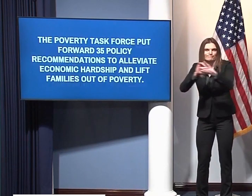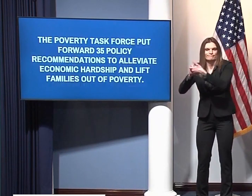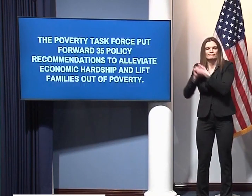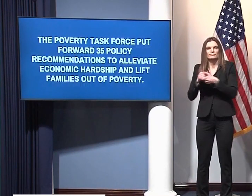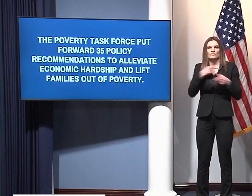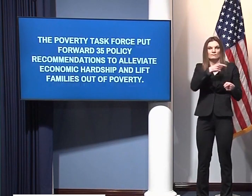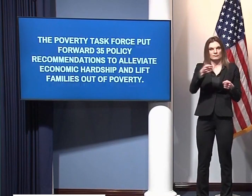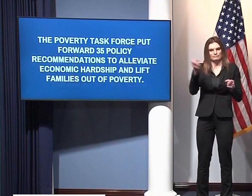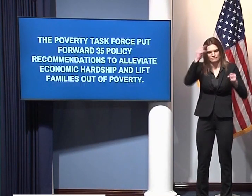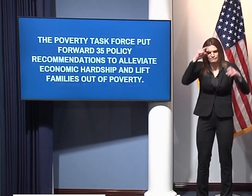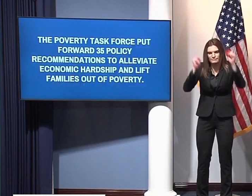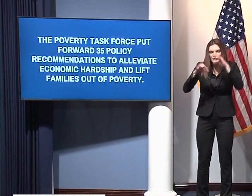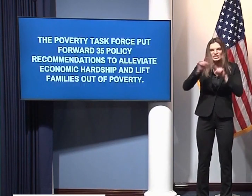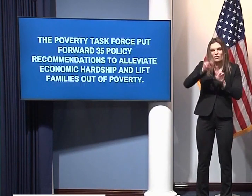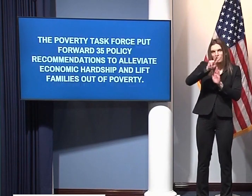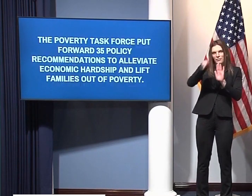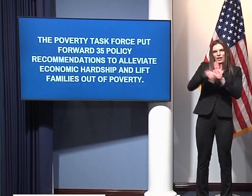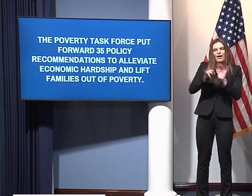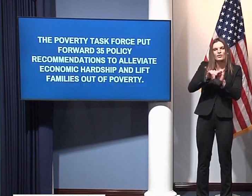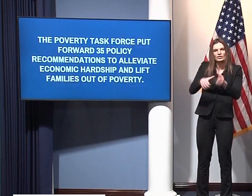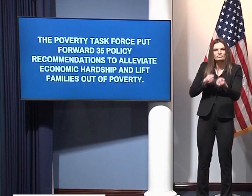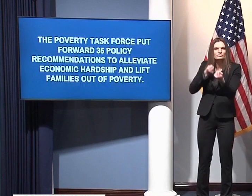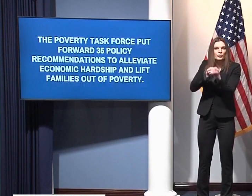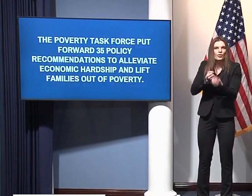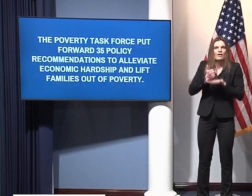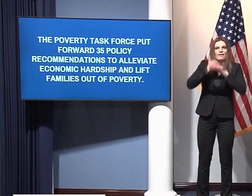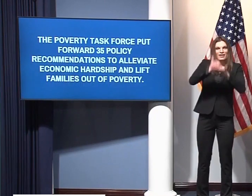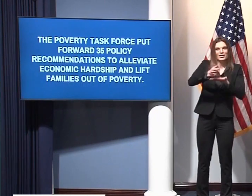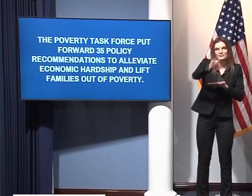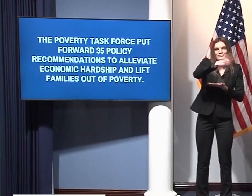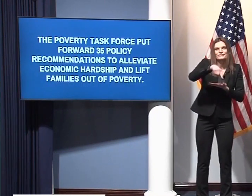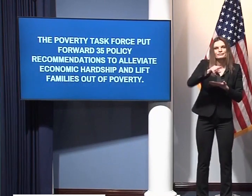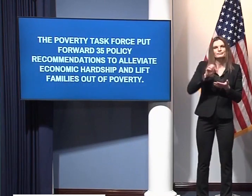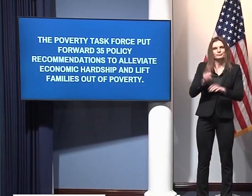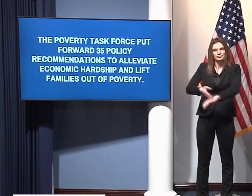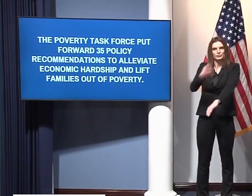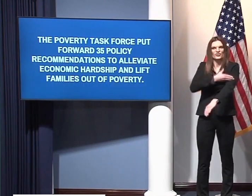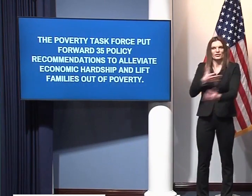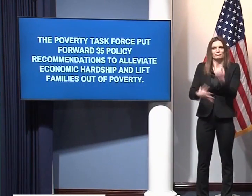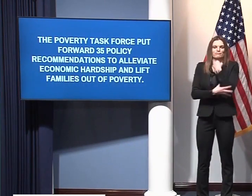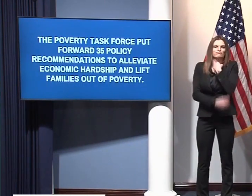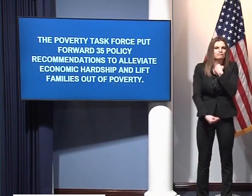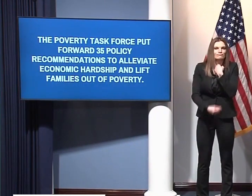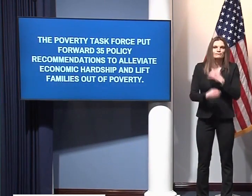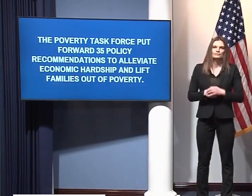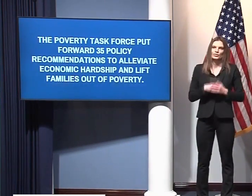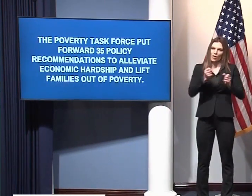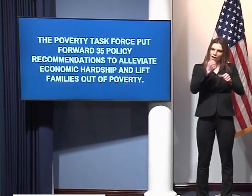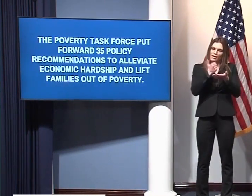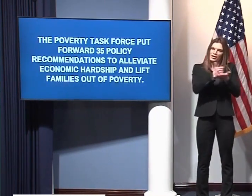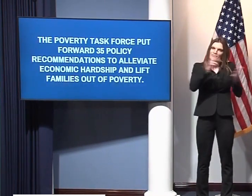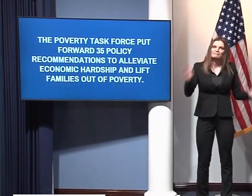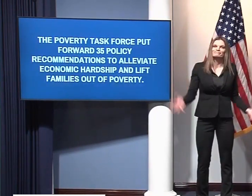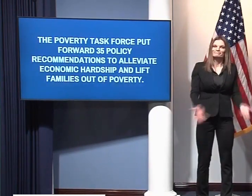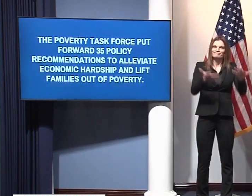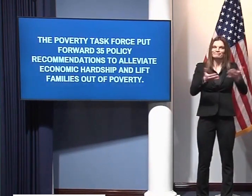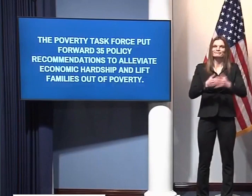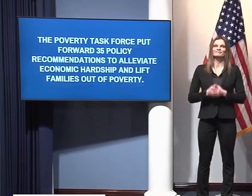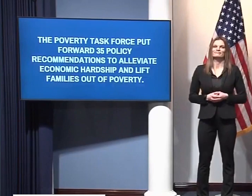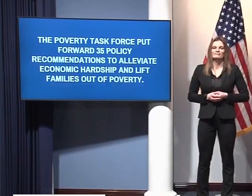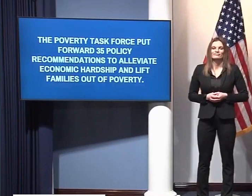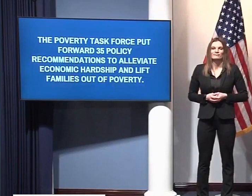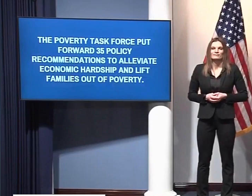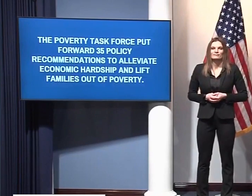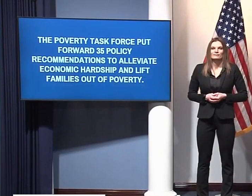alleviate economic hardship and help lift families out of poverty. My administration and I will be taking a close look at